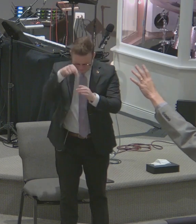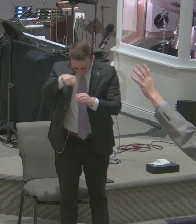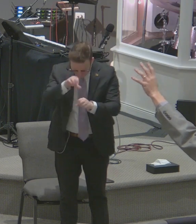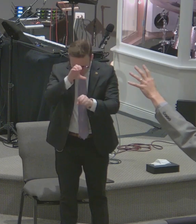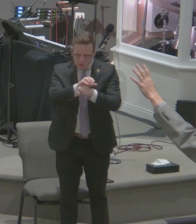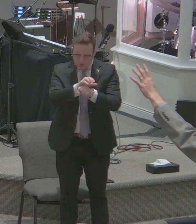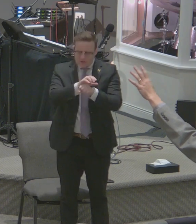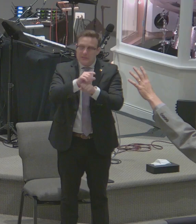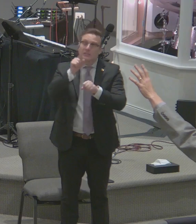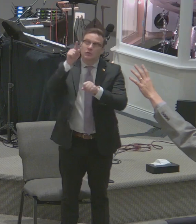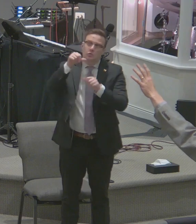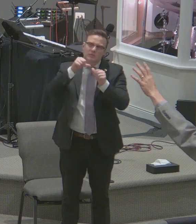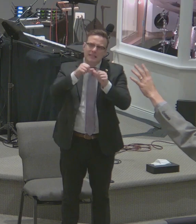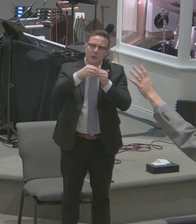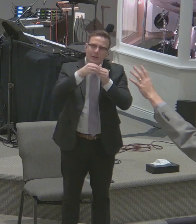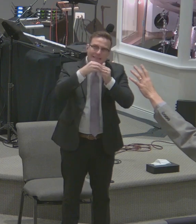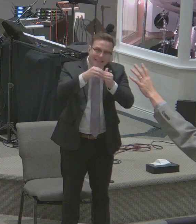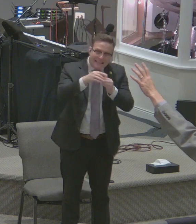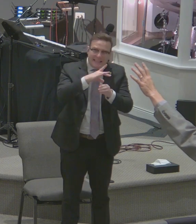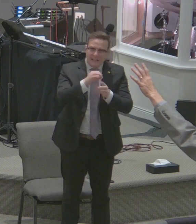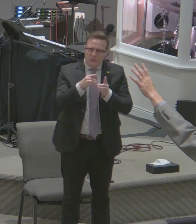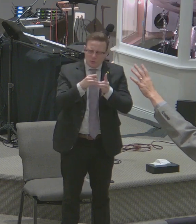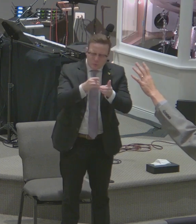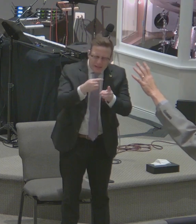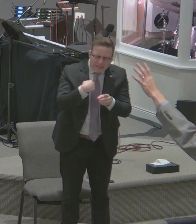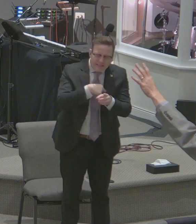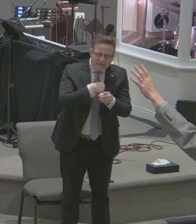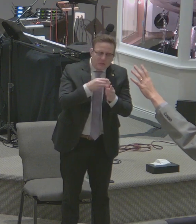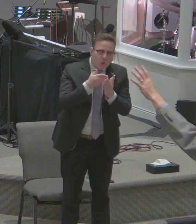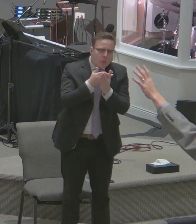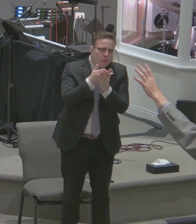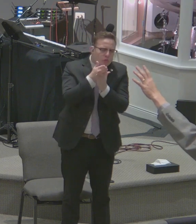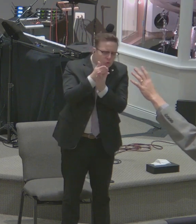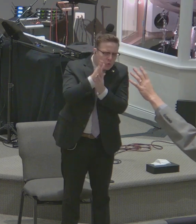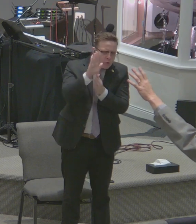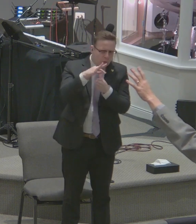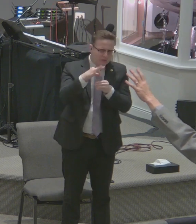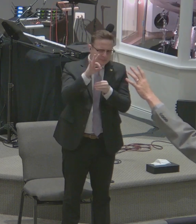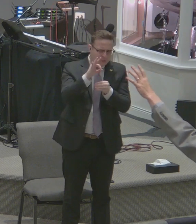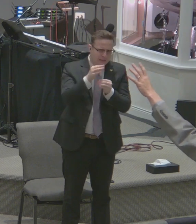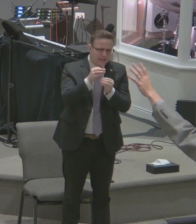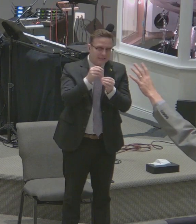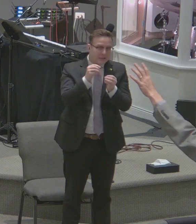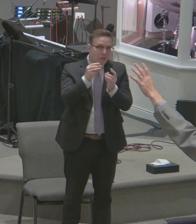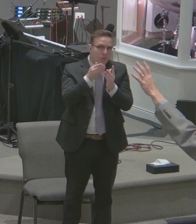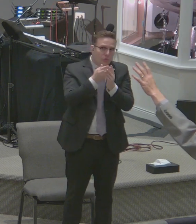God, that you'd lead and guide us through your word, through your spirit,